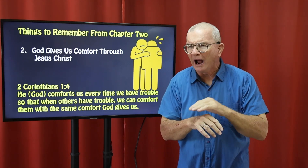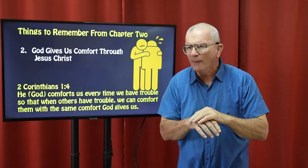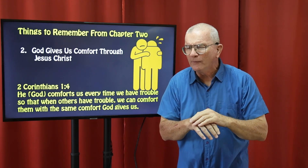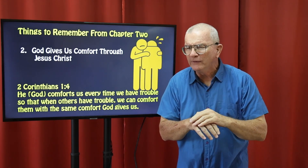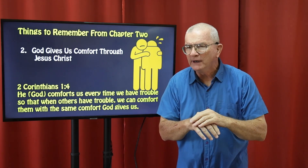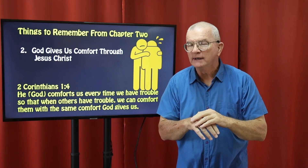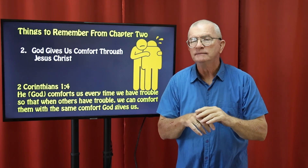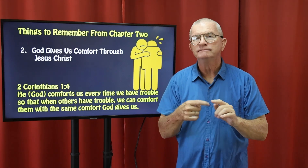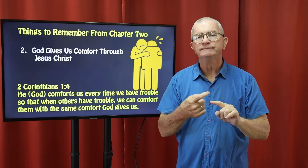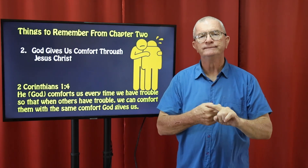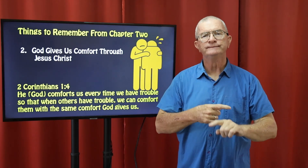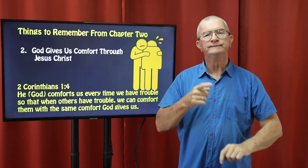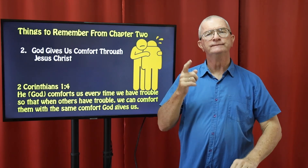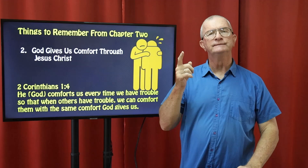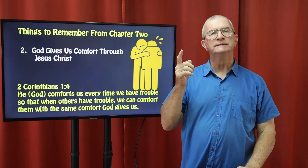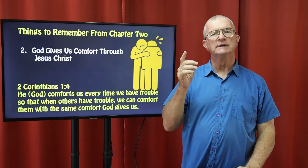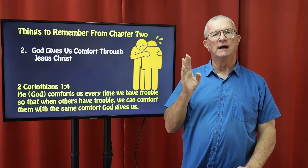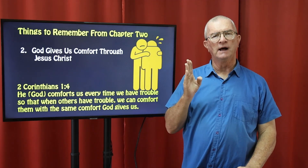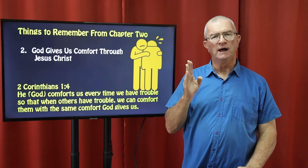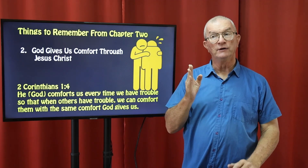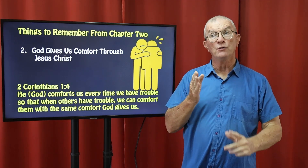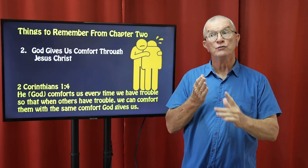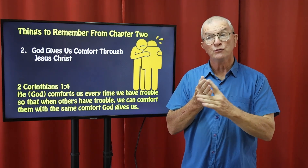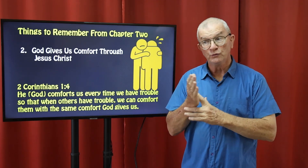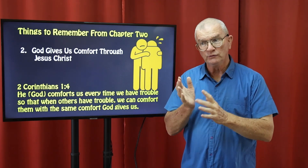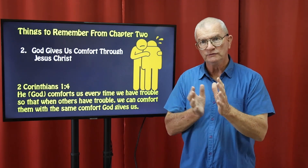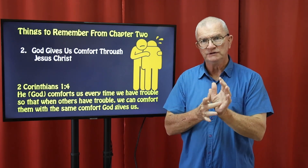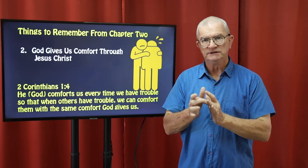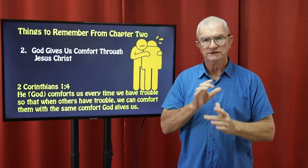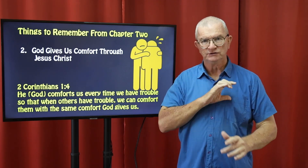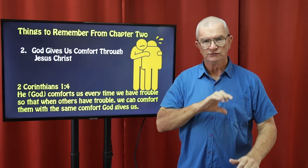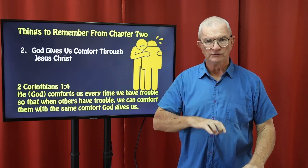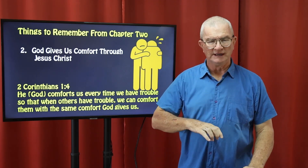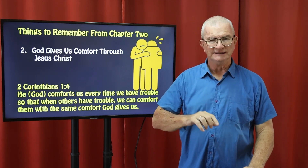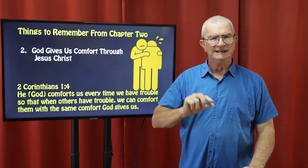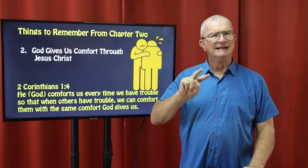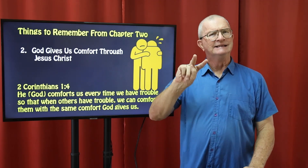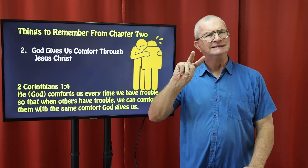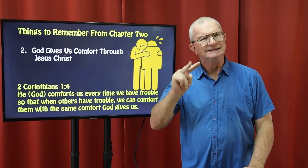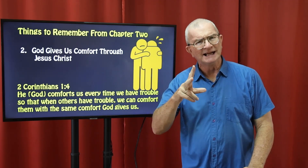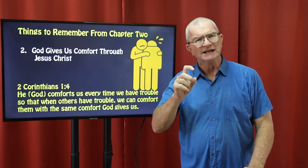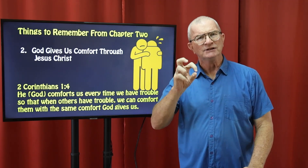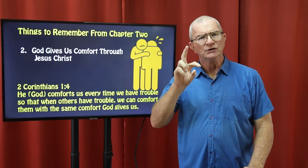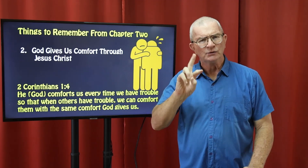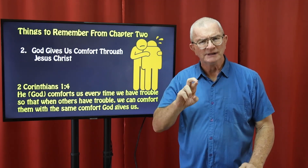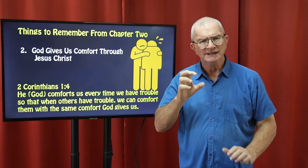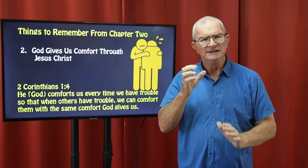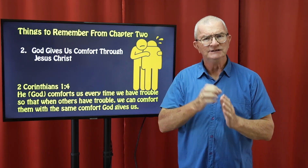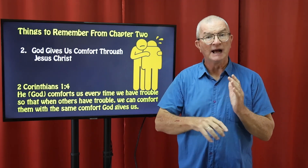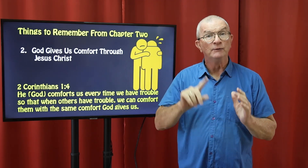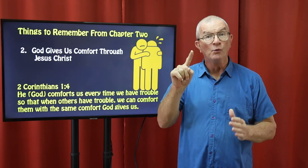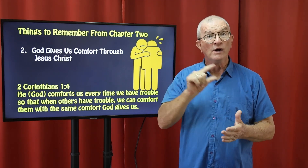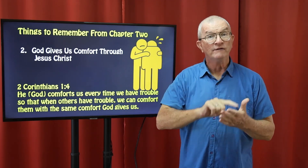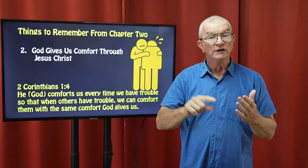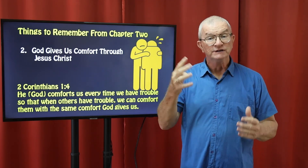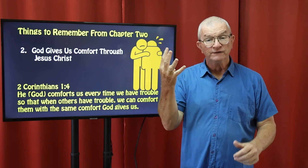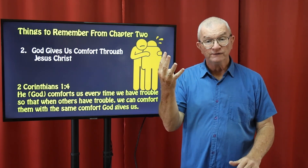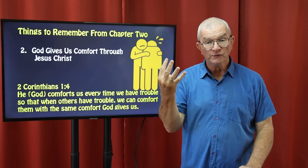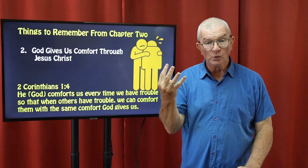where is our comfort? It's from God, through Jesus Christ. 2 Corinthians chapter 1,